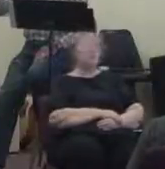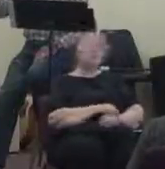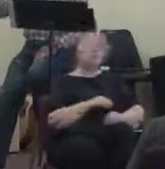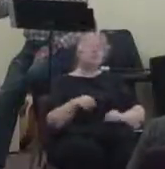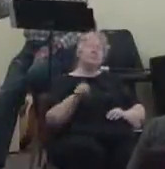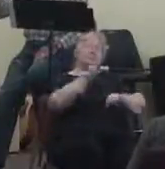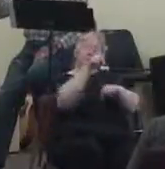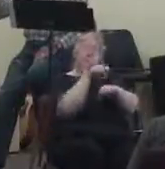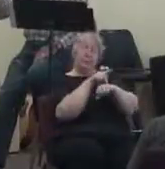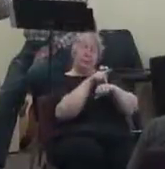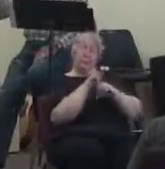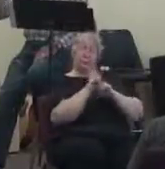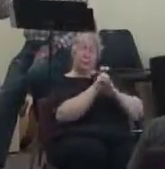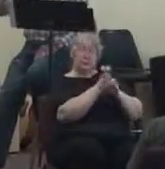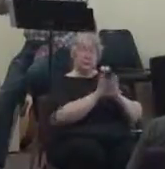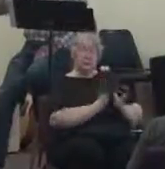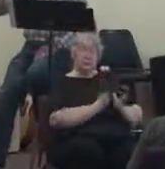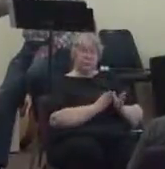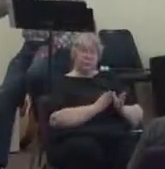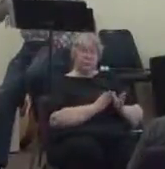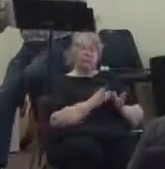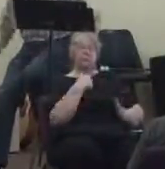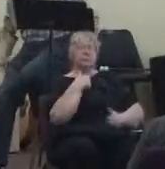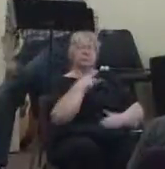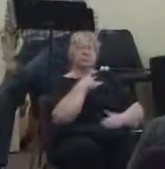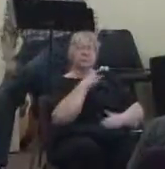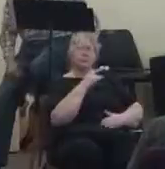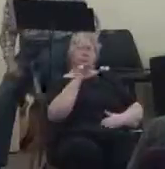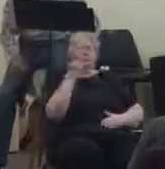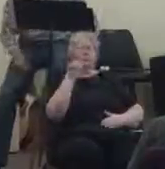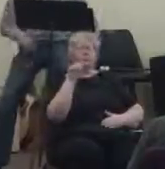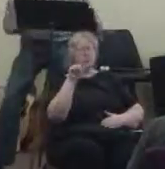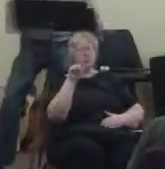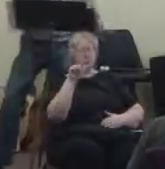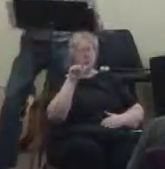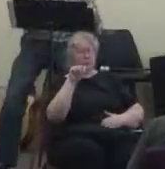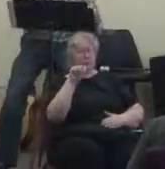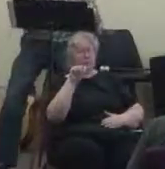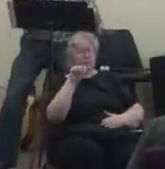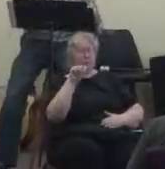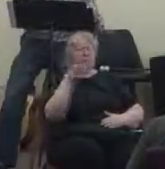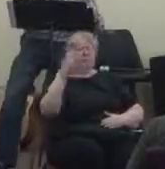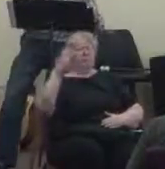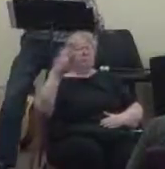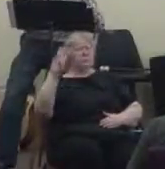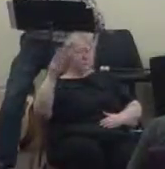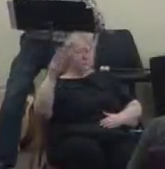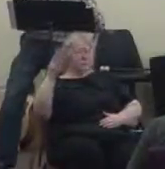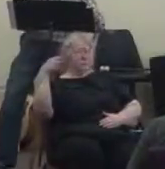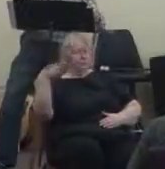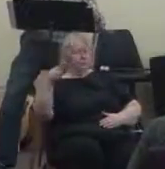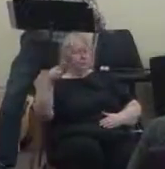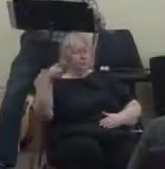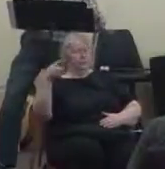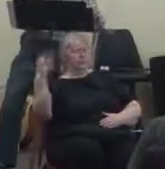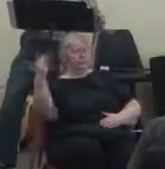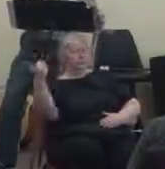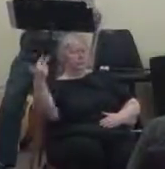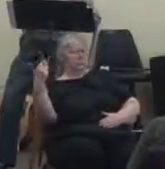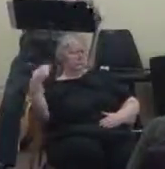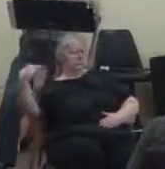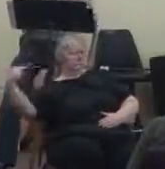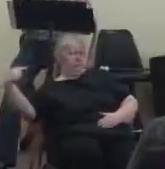Peter, a disciple. I'd like to read Matthew 16 in verses 13 through